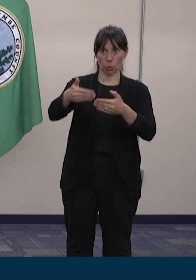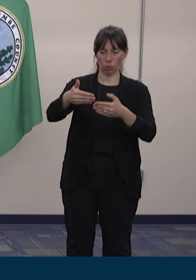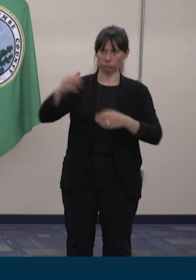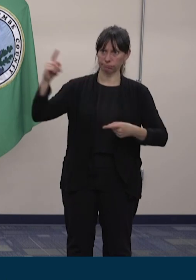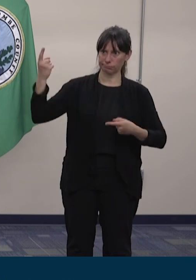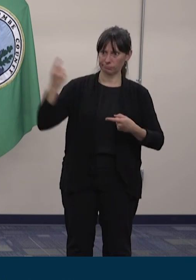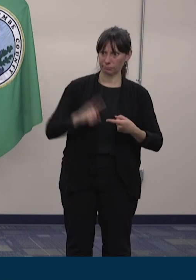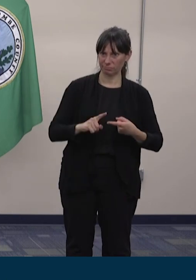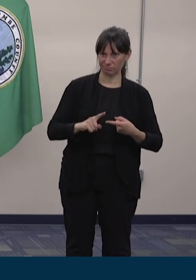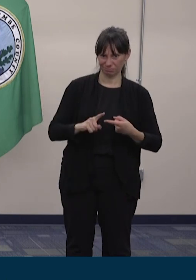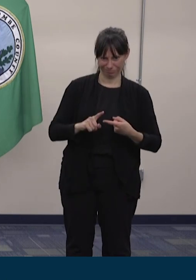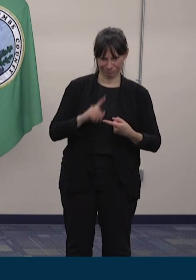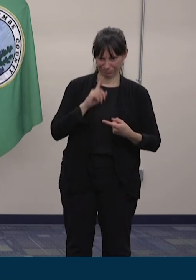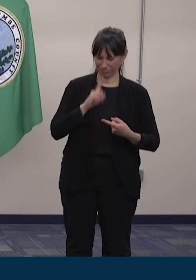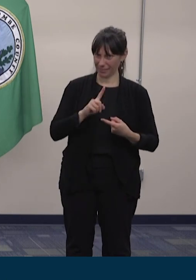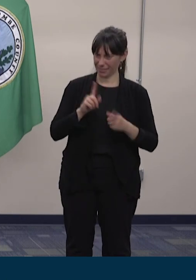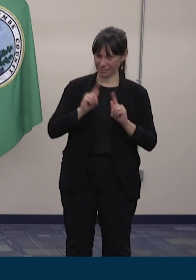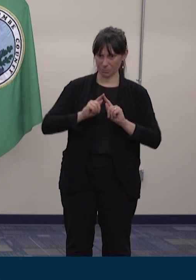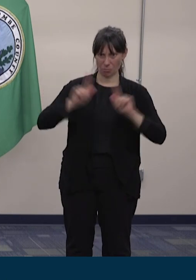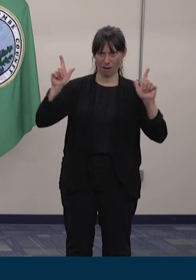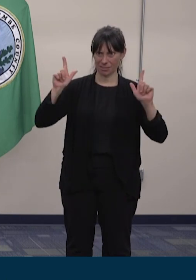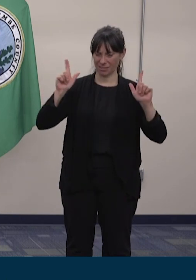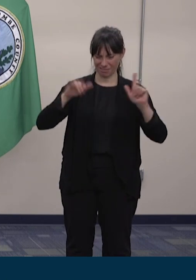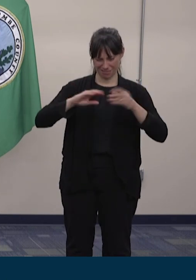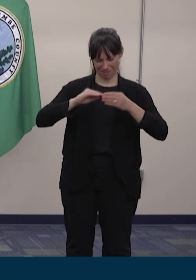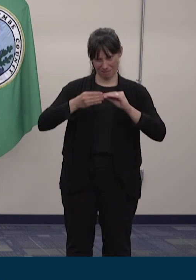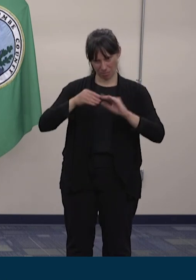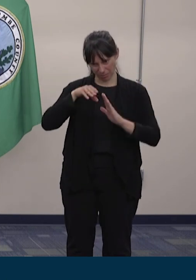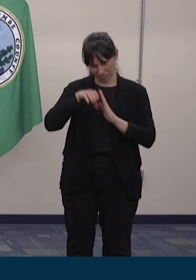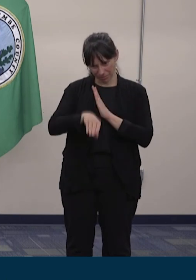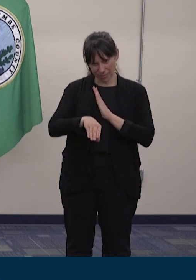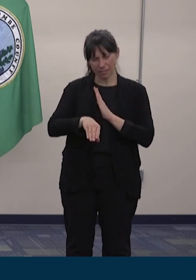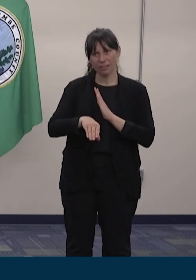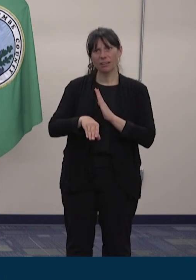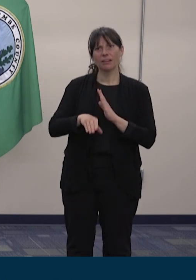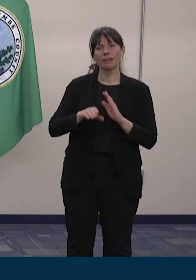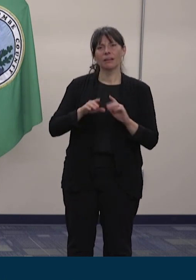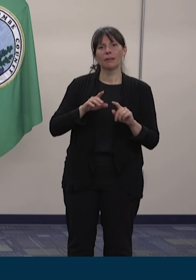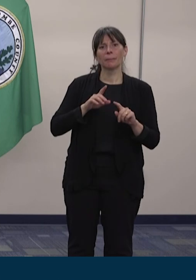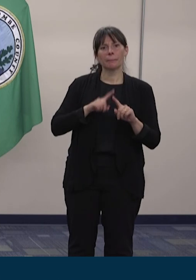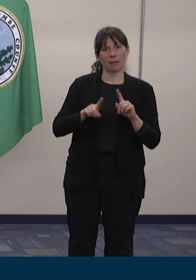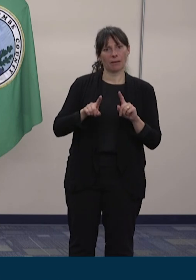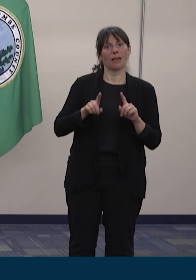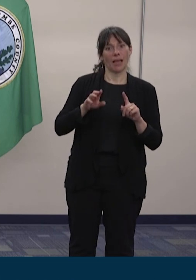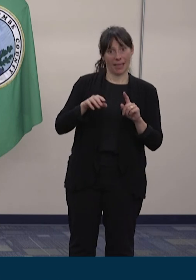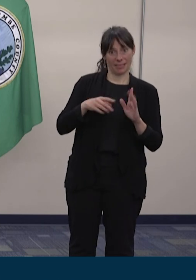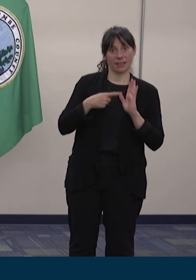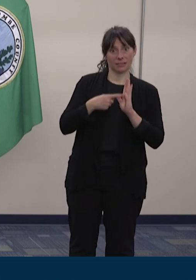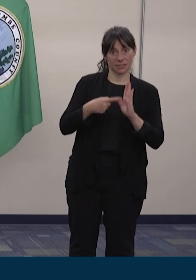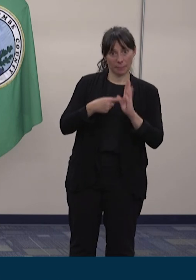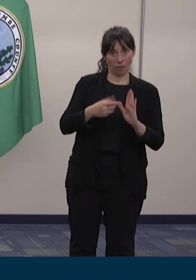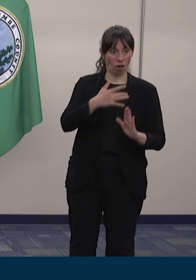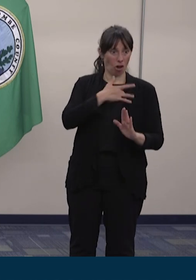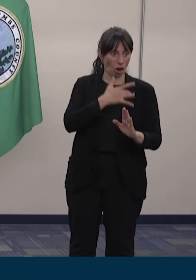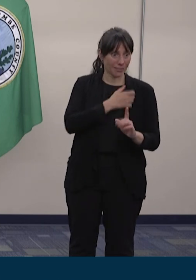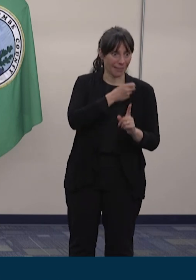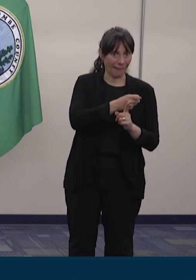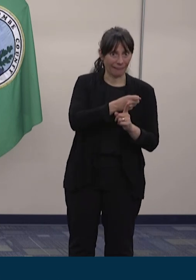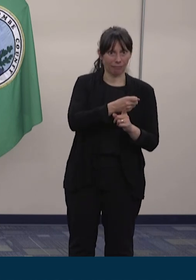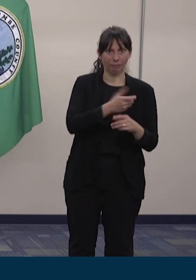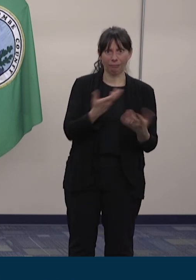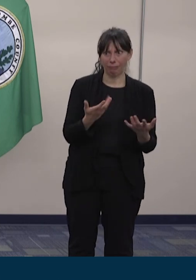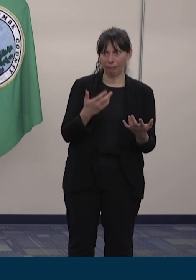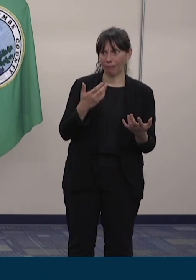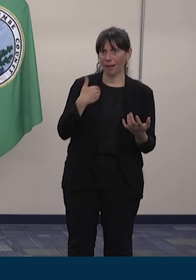care that we el cuidado provide. que hemos proveído By that I que ha mean heart sido attacks and strokes as examples. Across the state, a patients través coming del in for acute estado